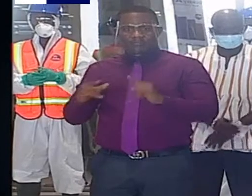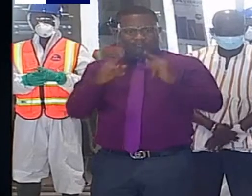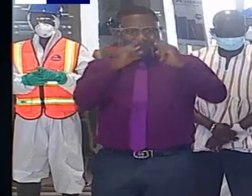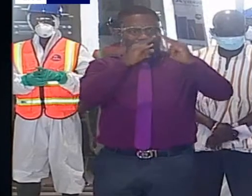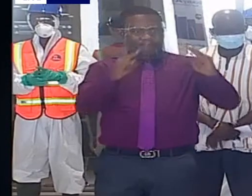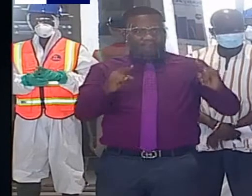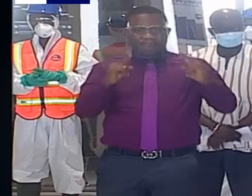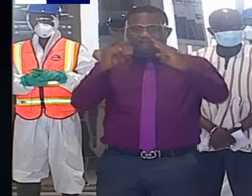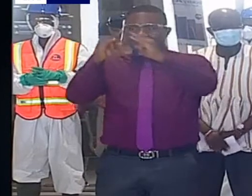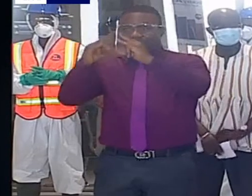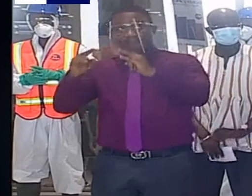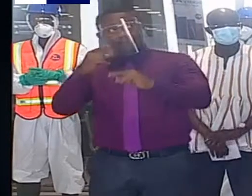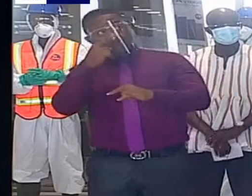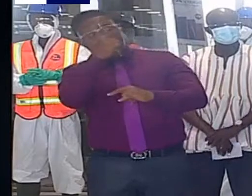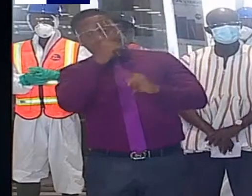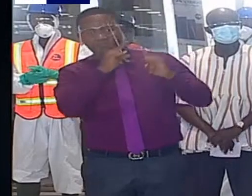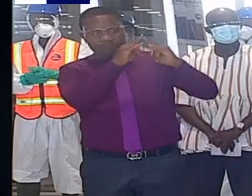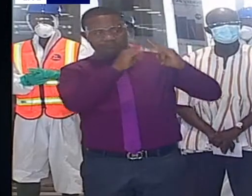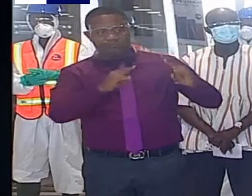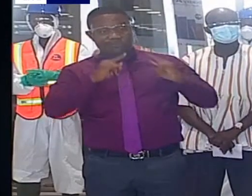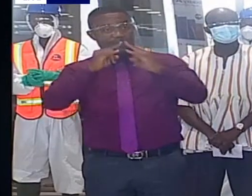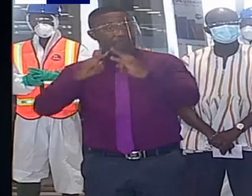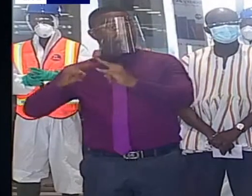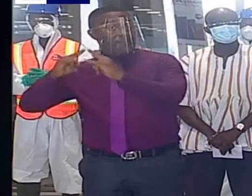on the upper arrival concourse.